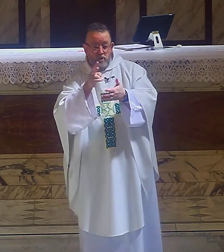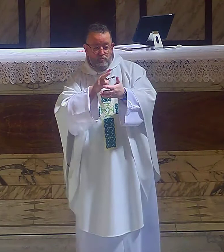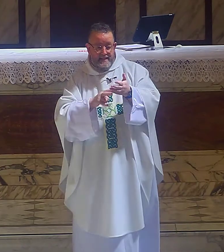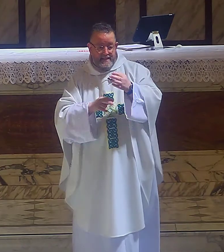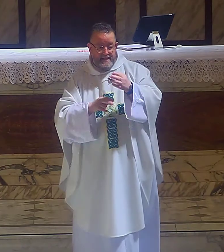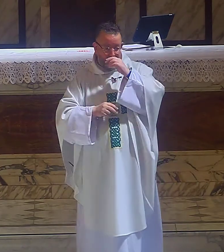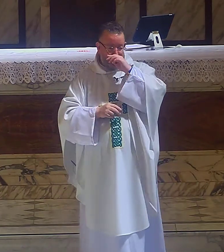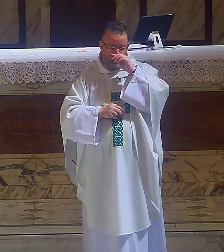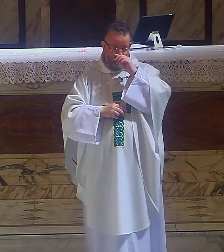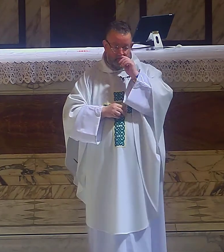first reading,